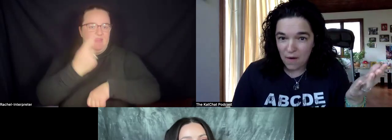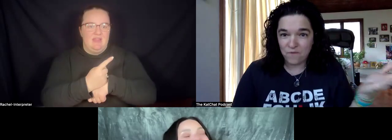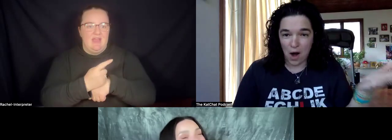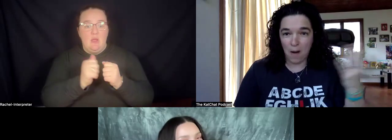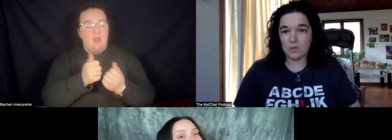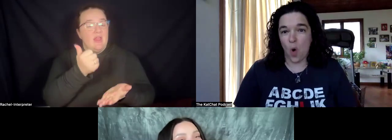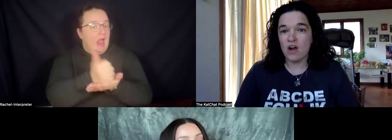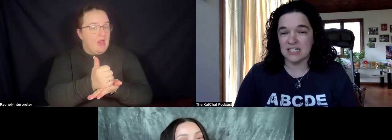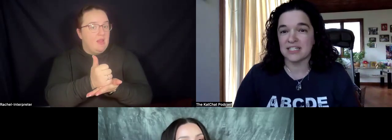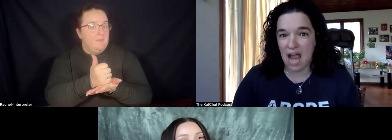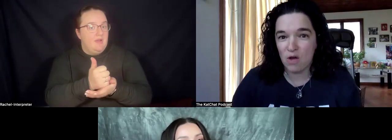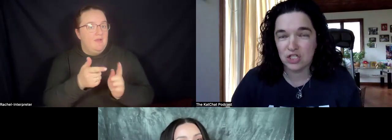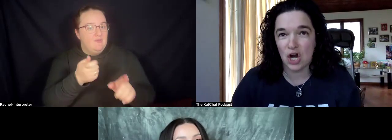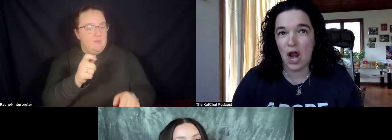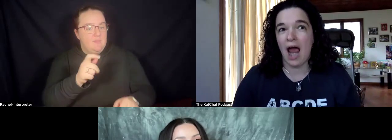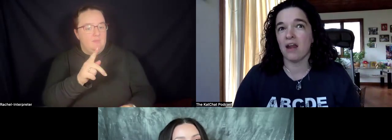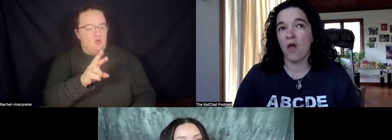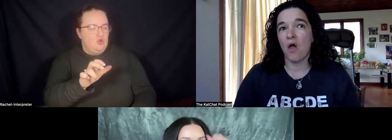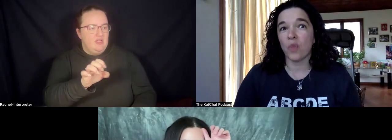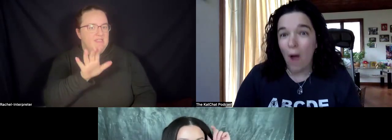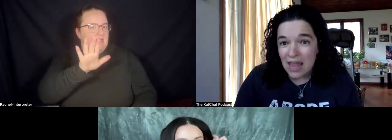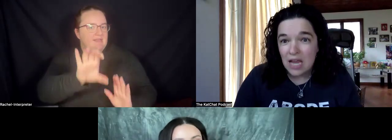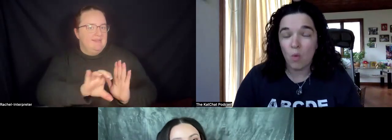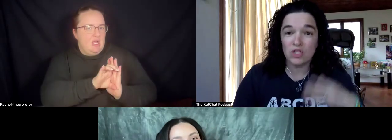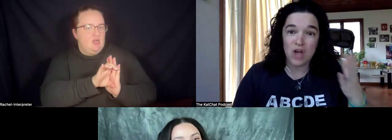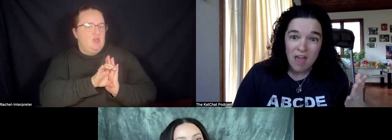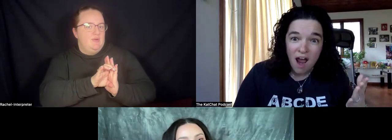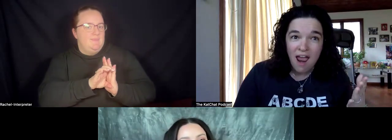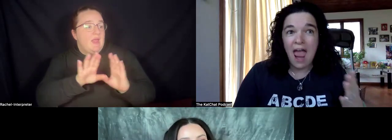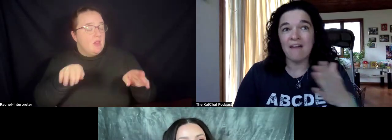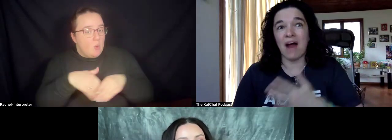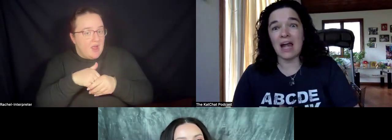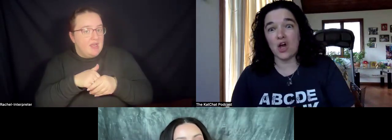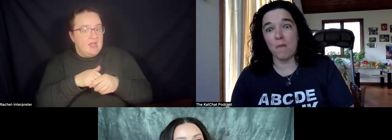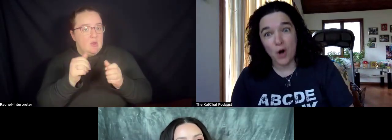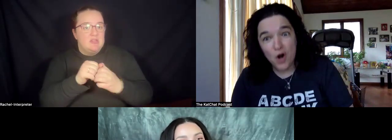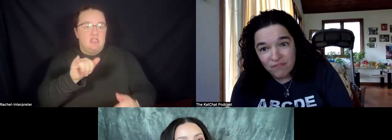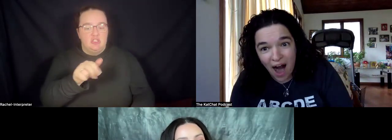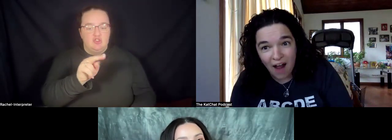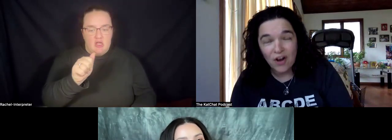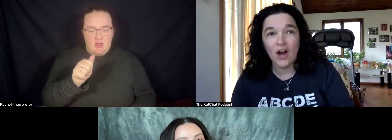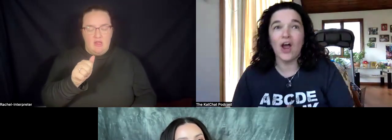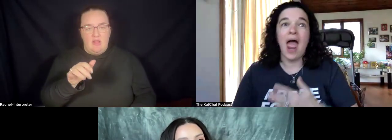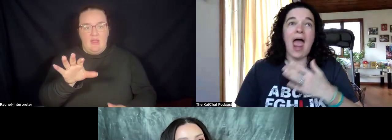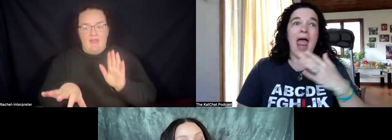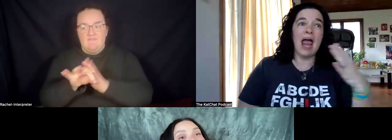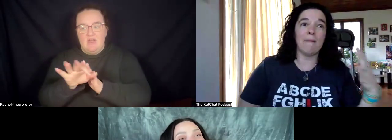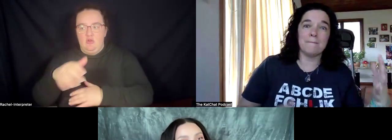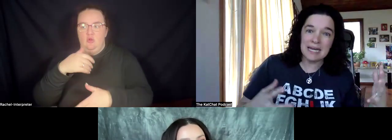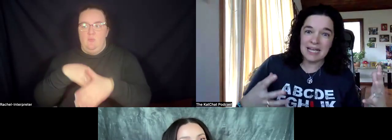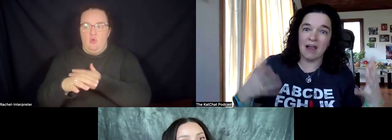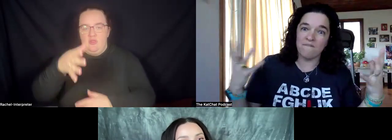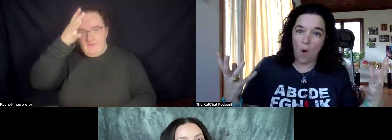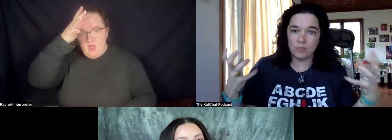help from Torrance character and the Yes. wedding with Jenna finding her birth father